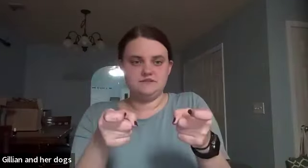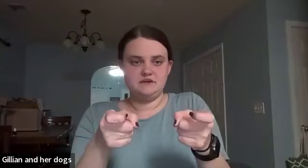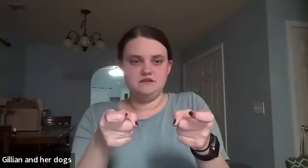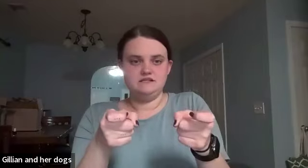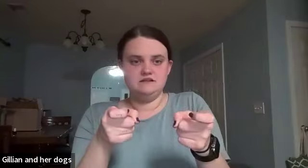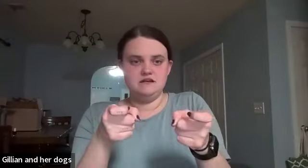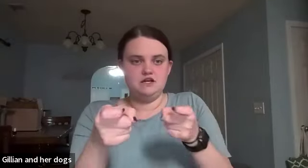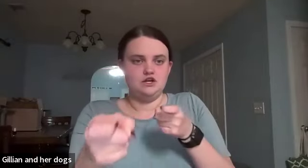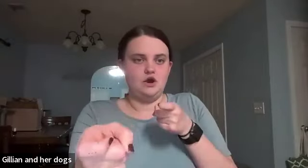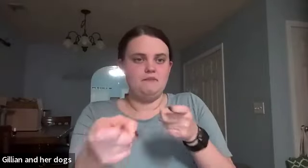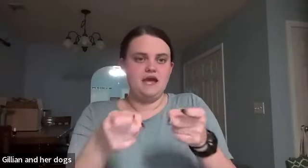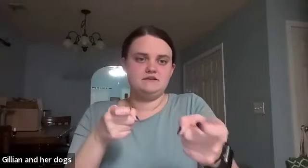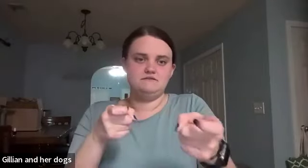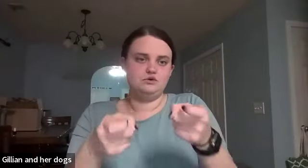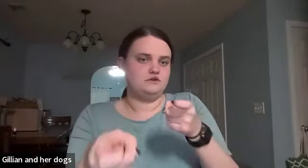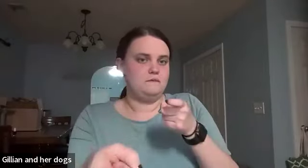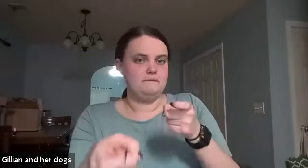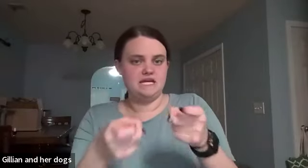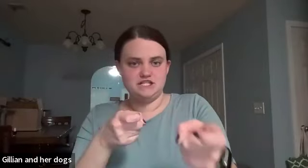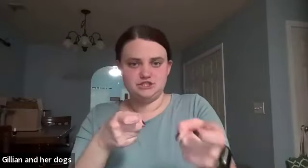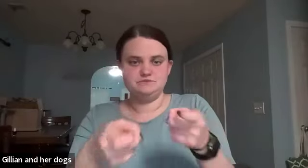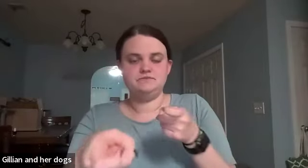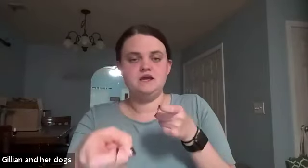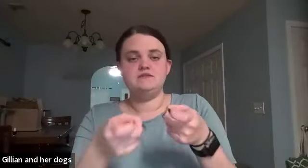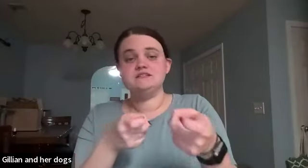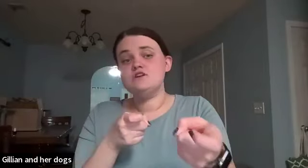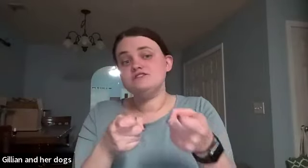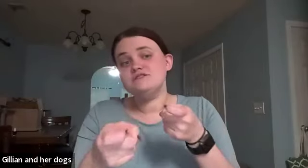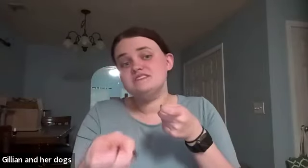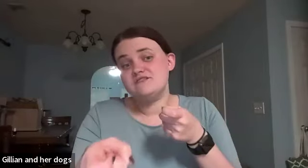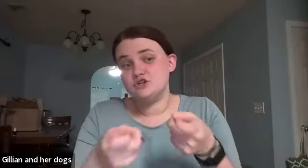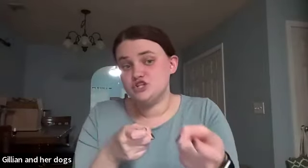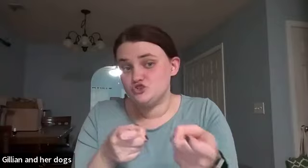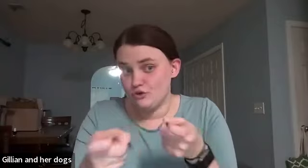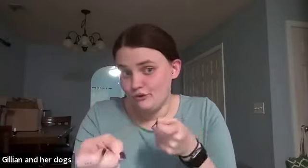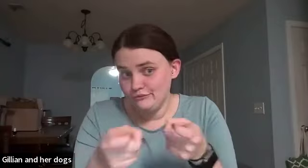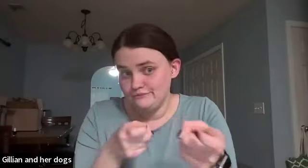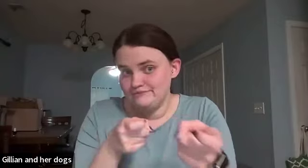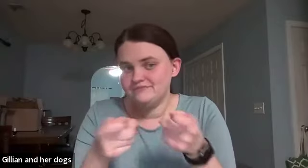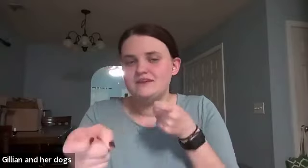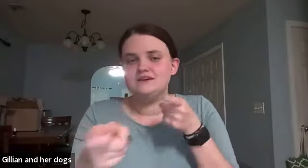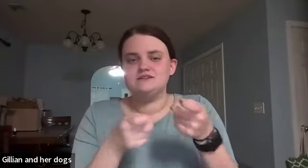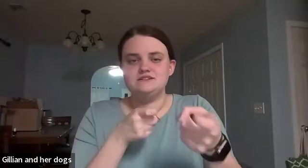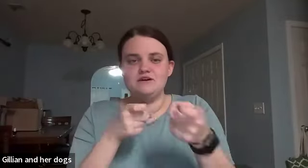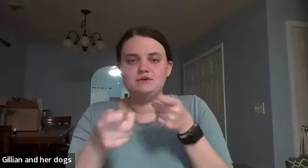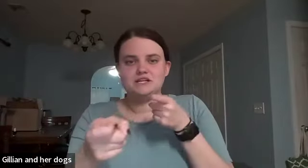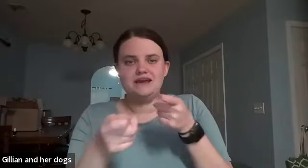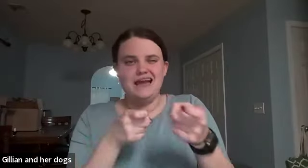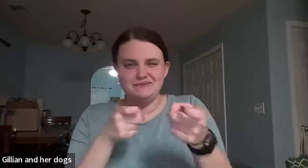them sideways and you're going to go back and forth. Manage. This is also the sign for control. So, which I think